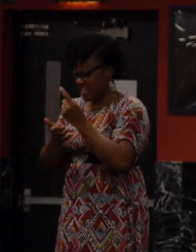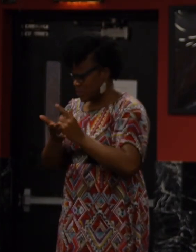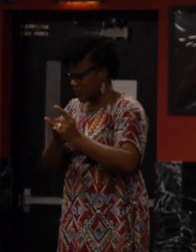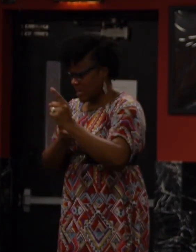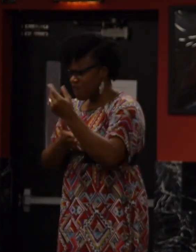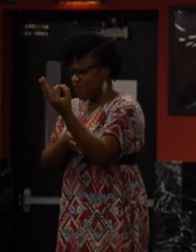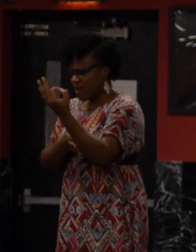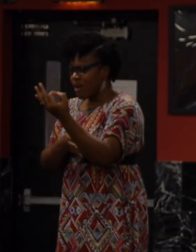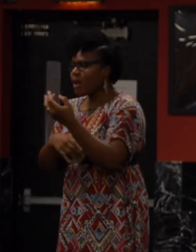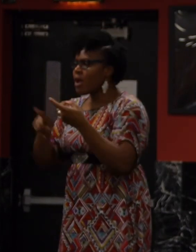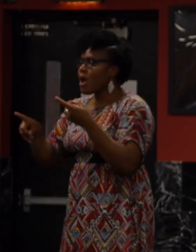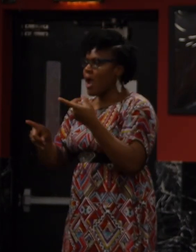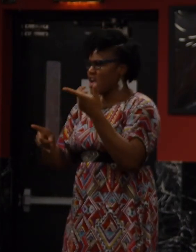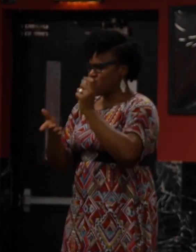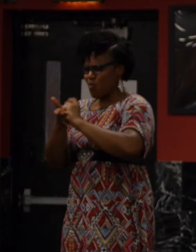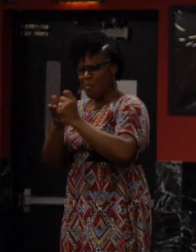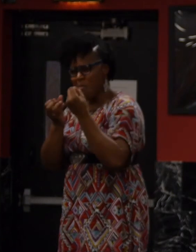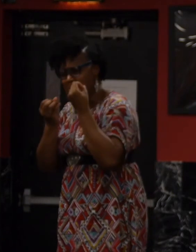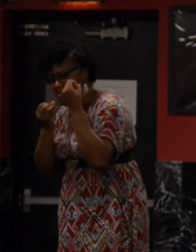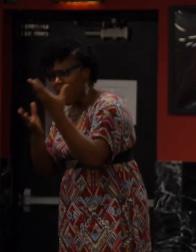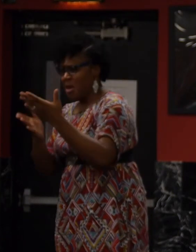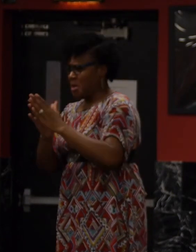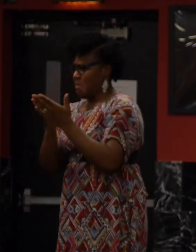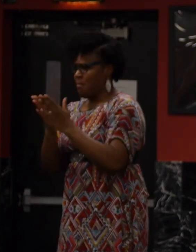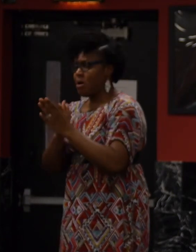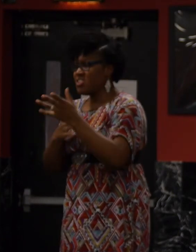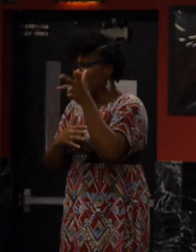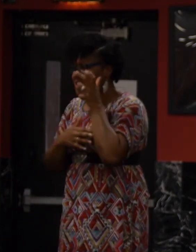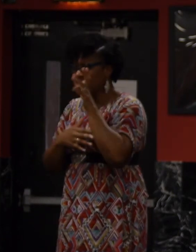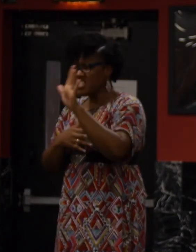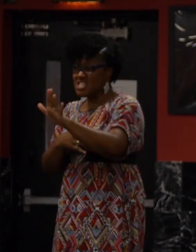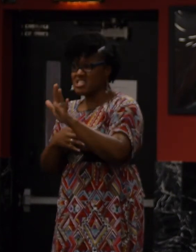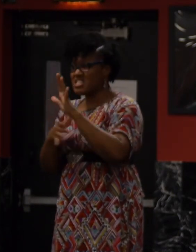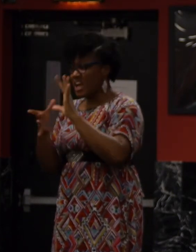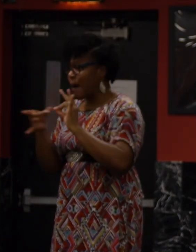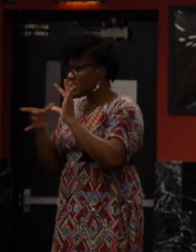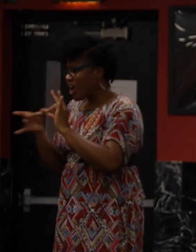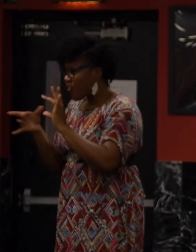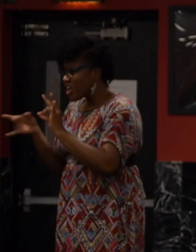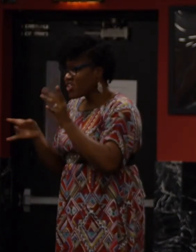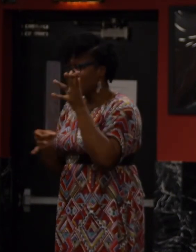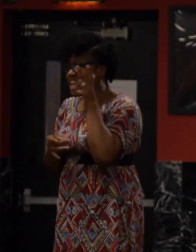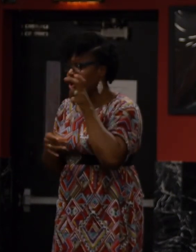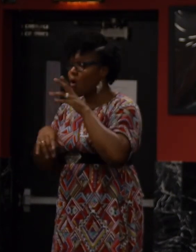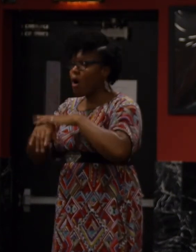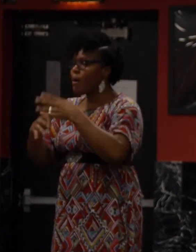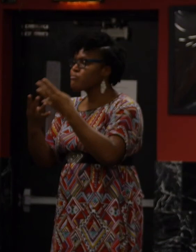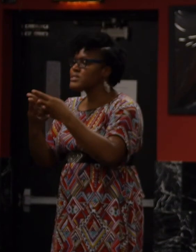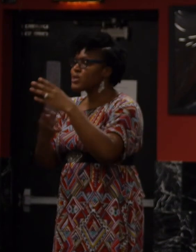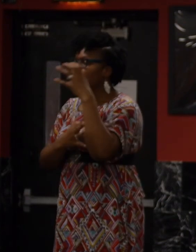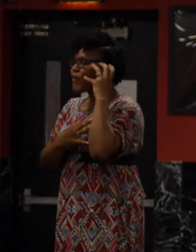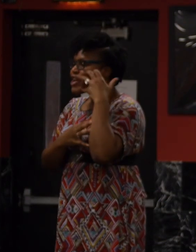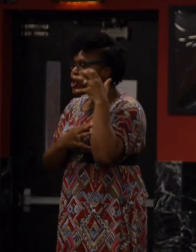great commentators, written many books. When you listen to his commentaries, which you can hear at prisonradio.org, to